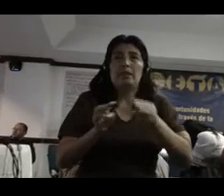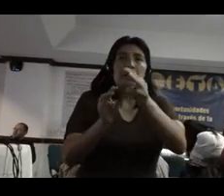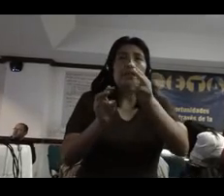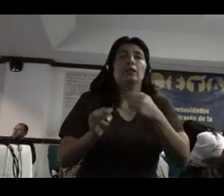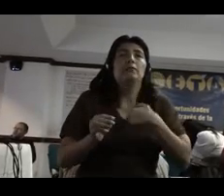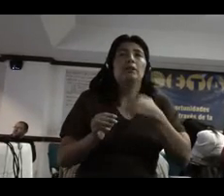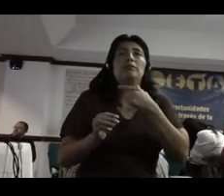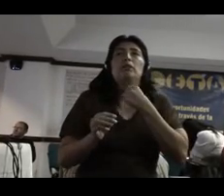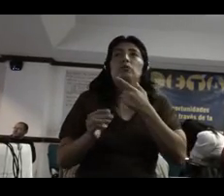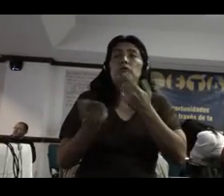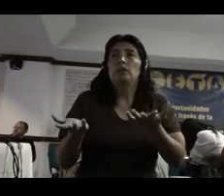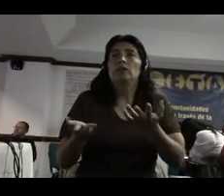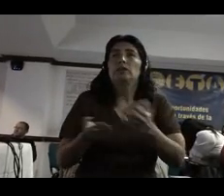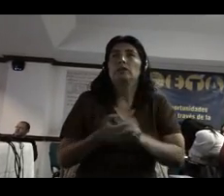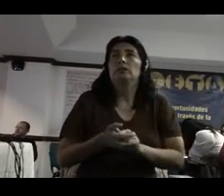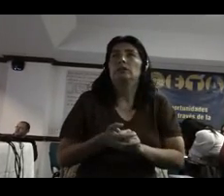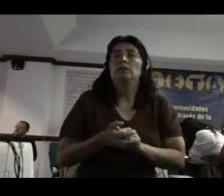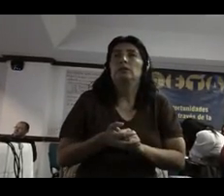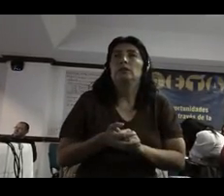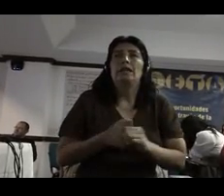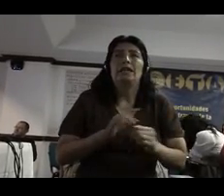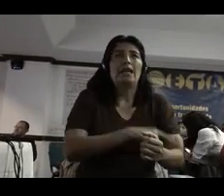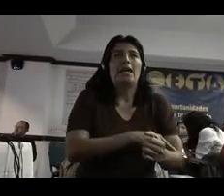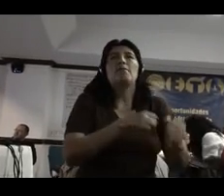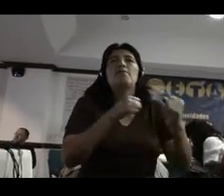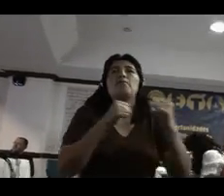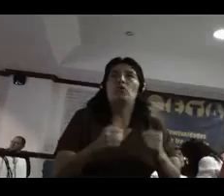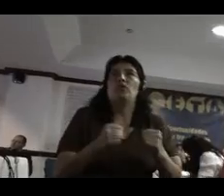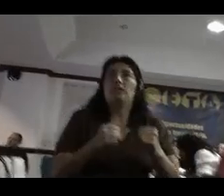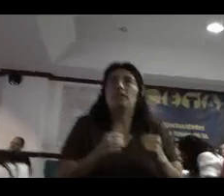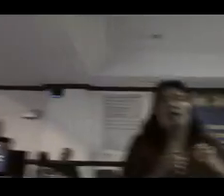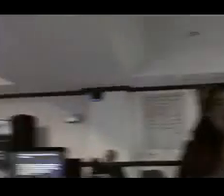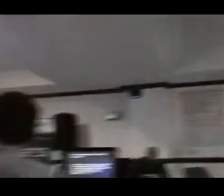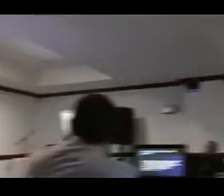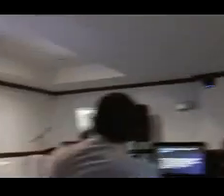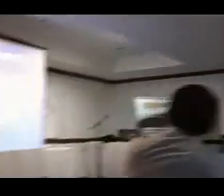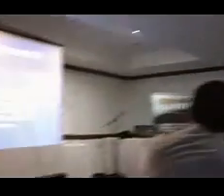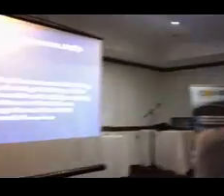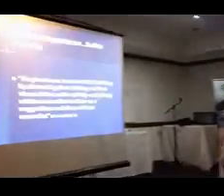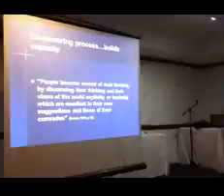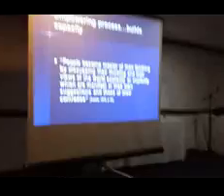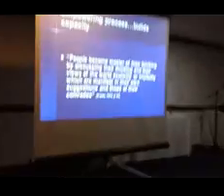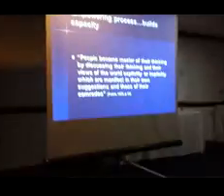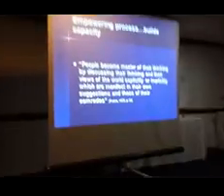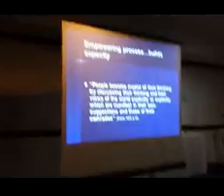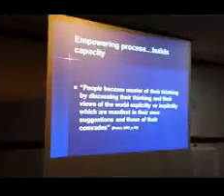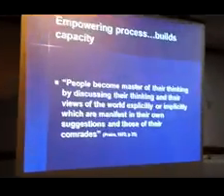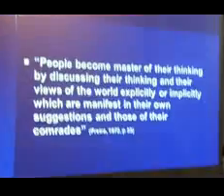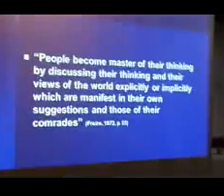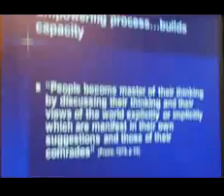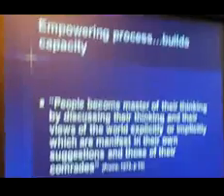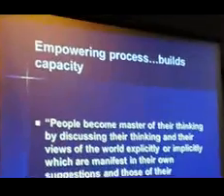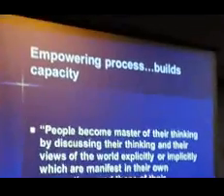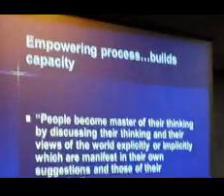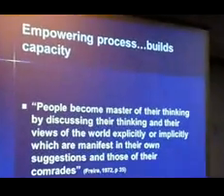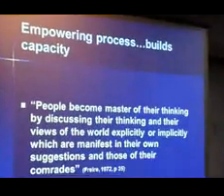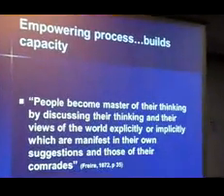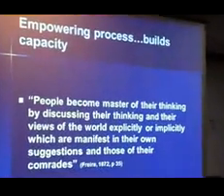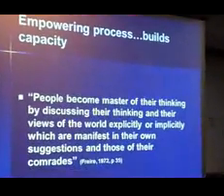evaluation is it's an empowering process and it builds capacity. So not only the person doing it, but the people that are engaged in it.